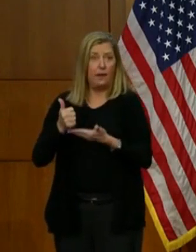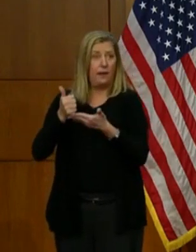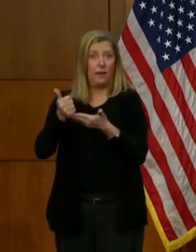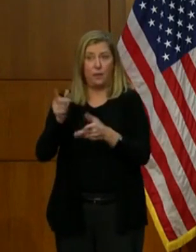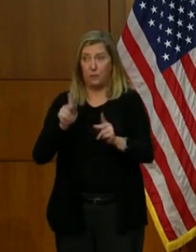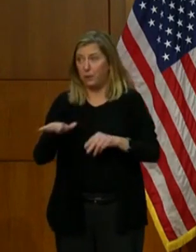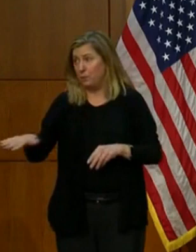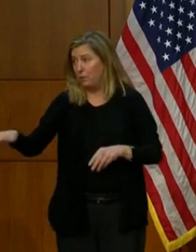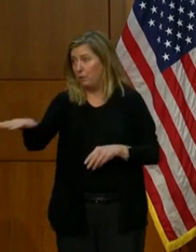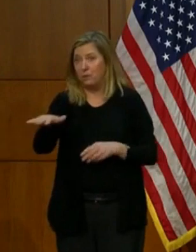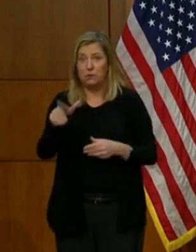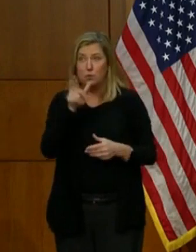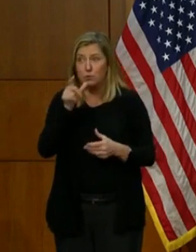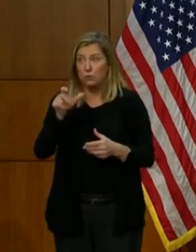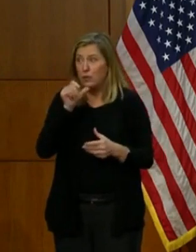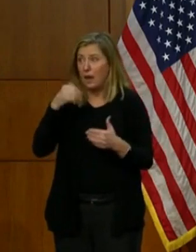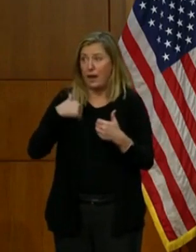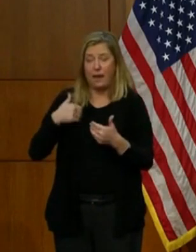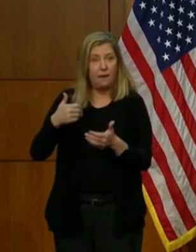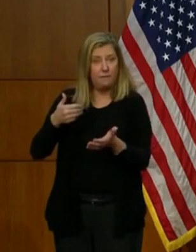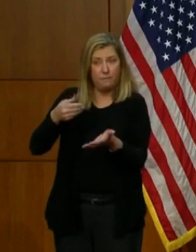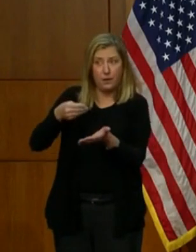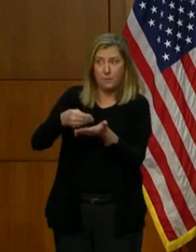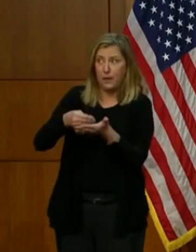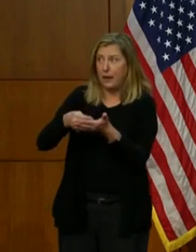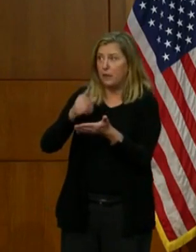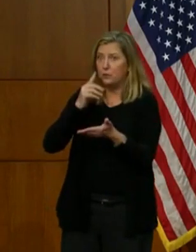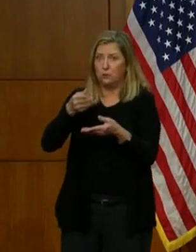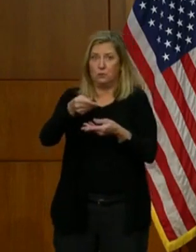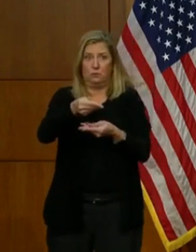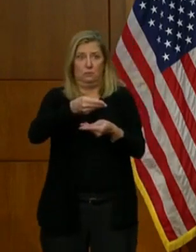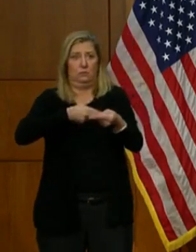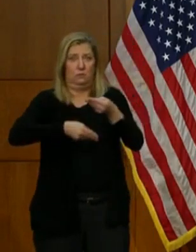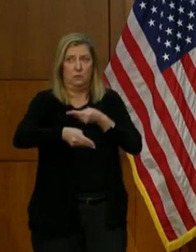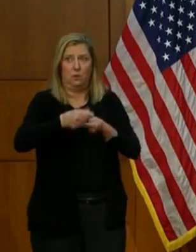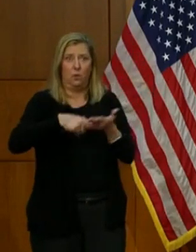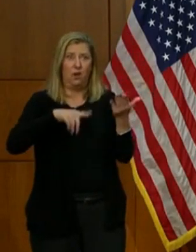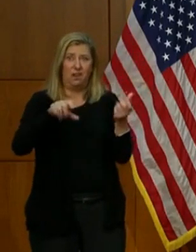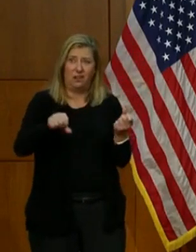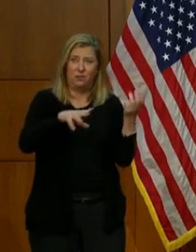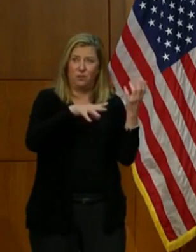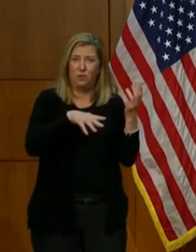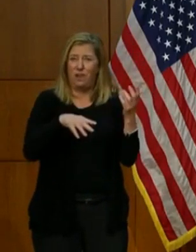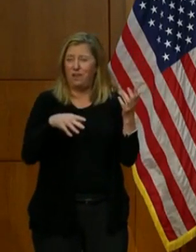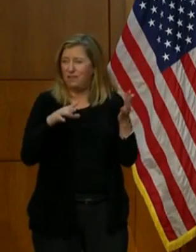those that don't have the means to replace the goods that were lost? So,